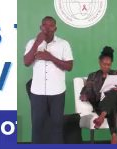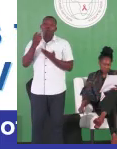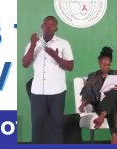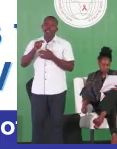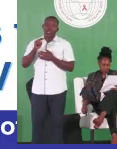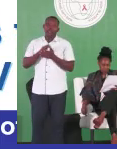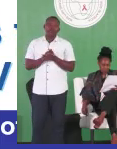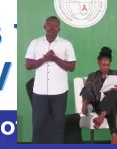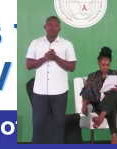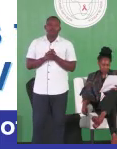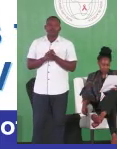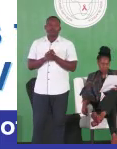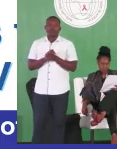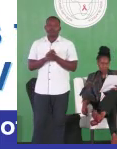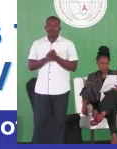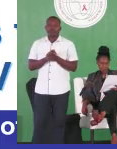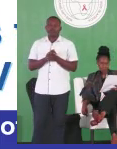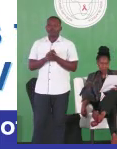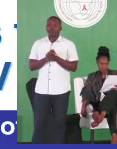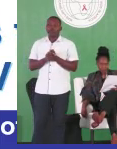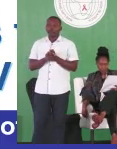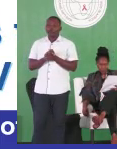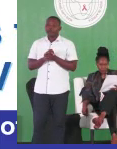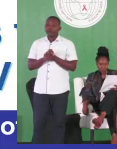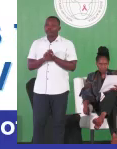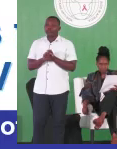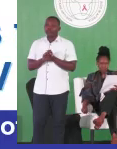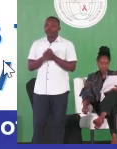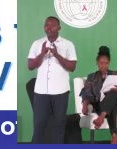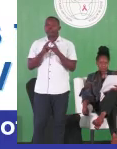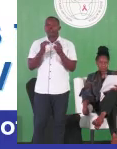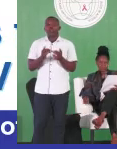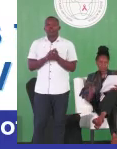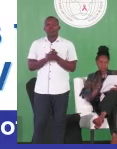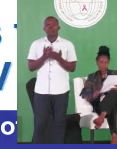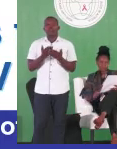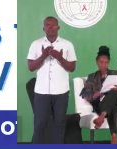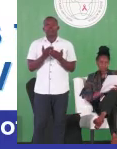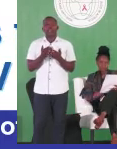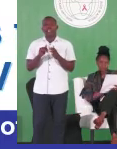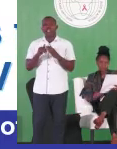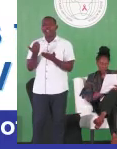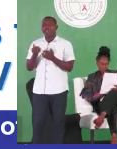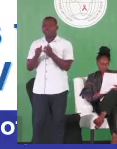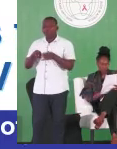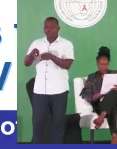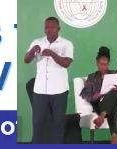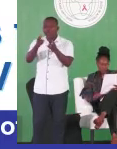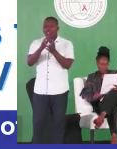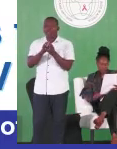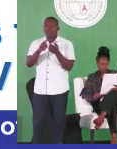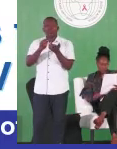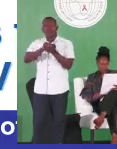treatment for those who may need that. Next slide, please. So the path to elimination is what many countries in